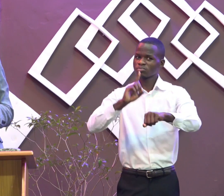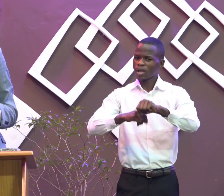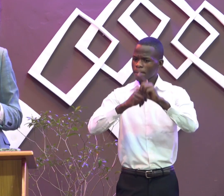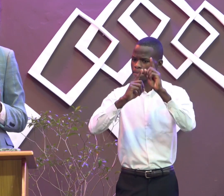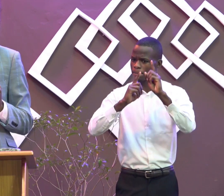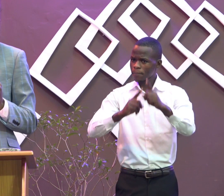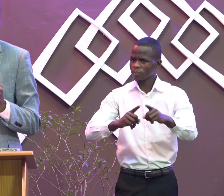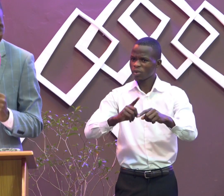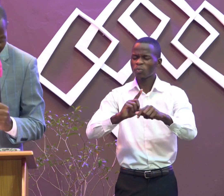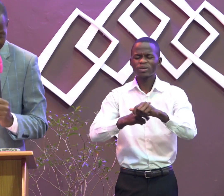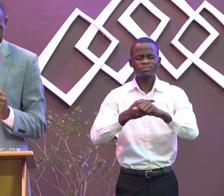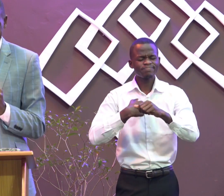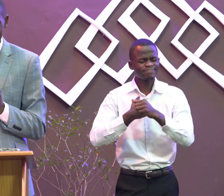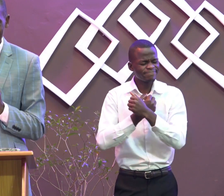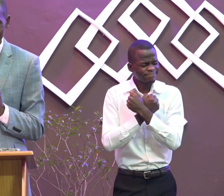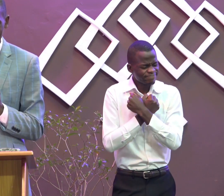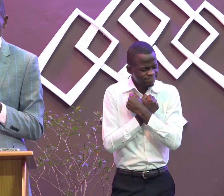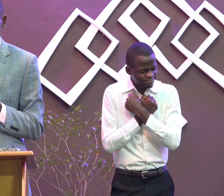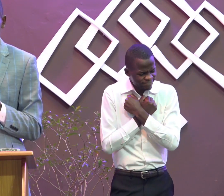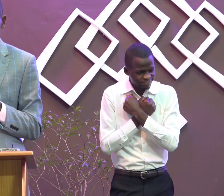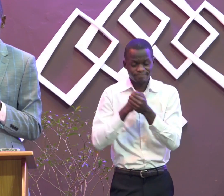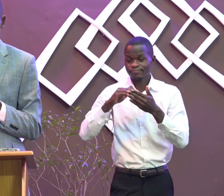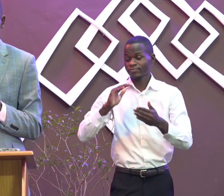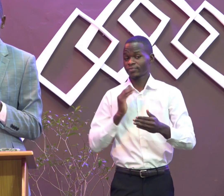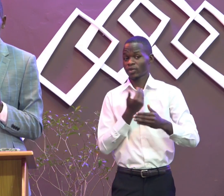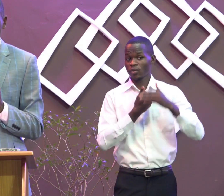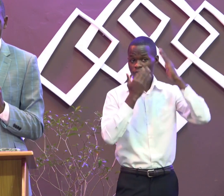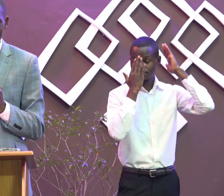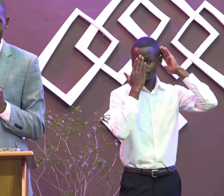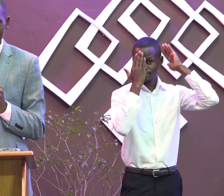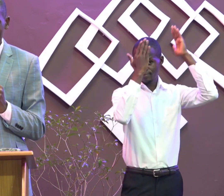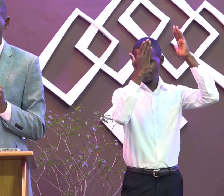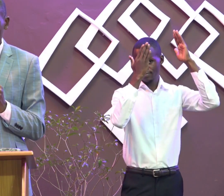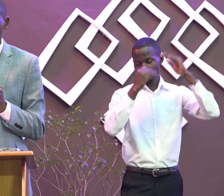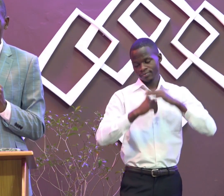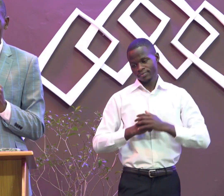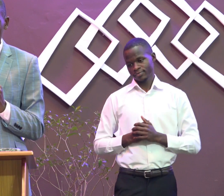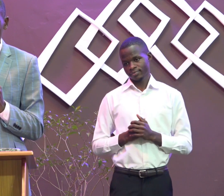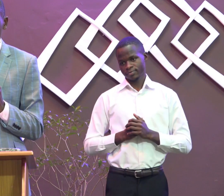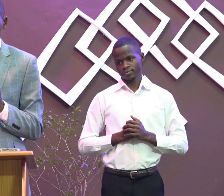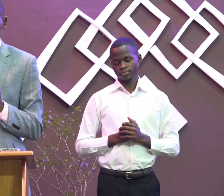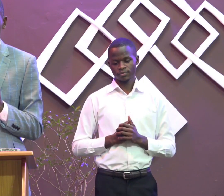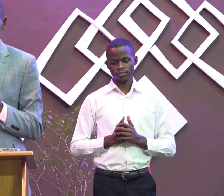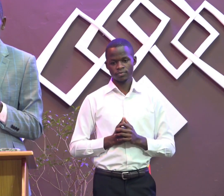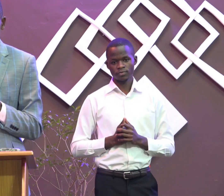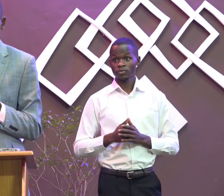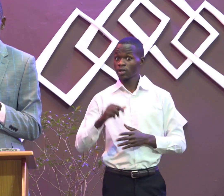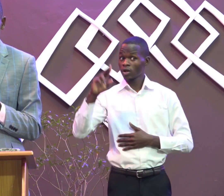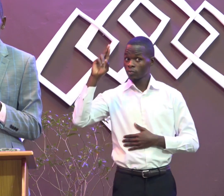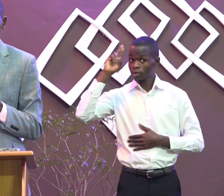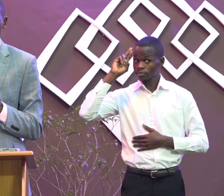taught also. So we reached a time and we felt the love. We felt we love our bishop.